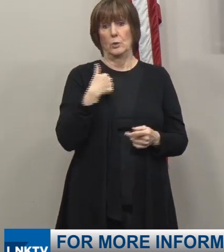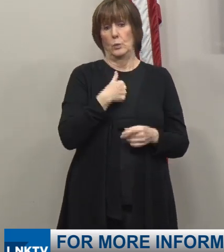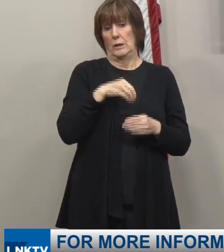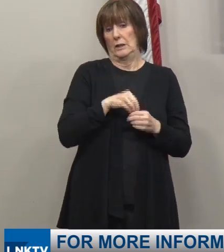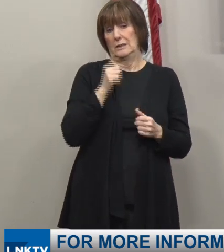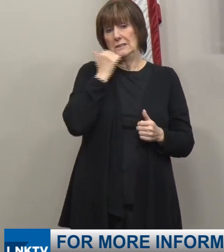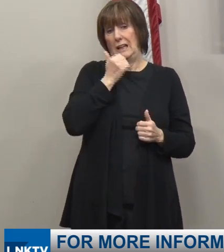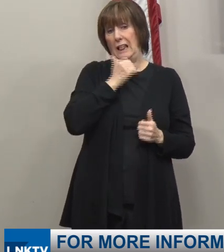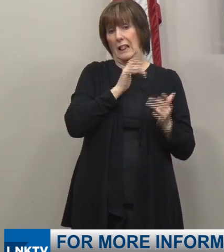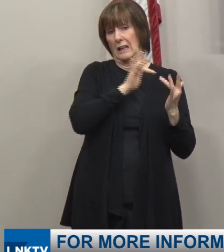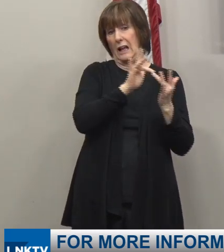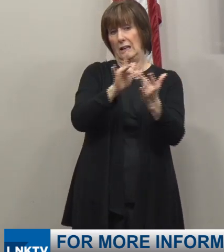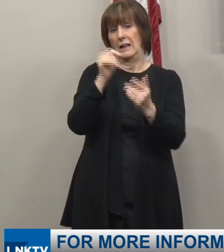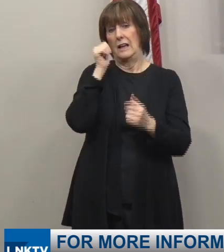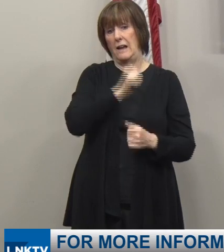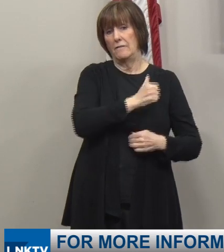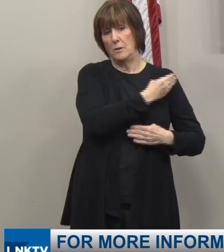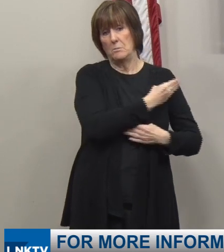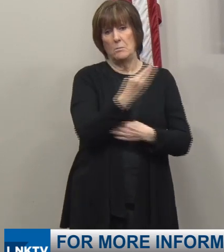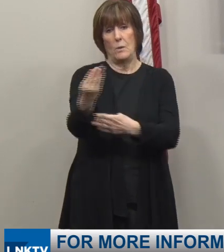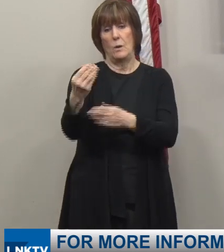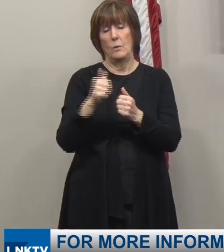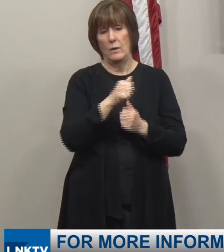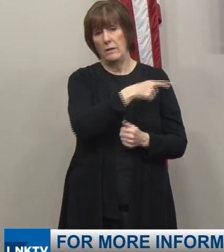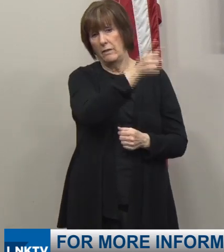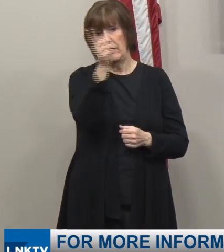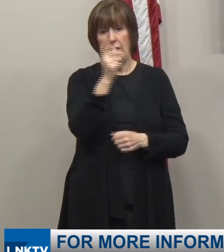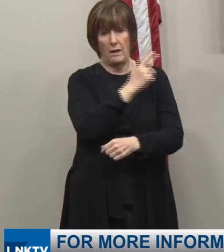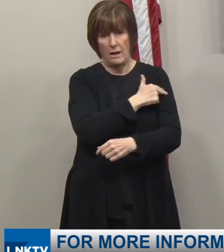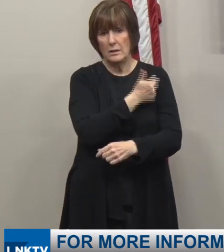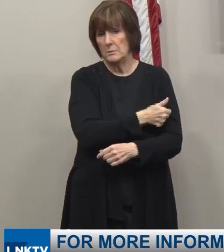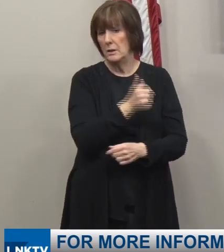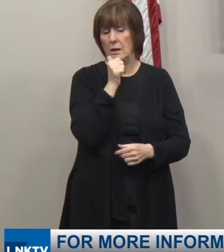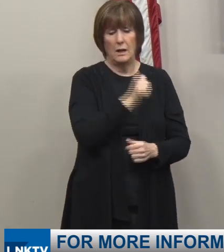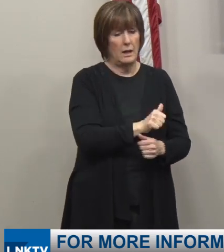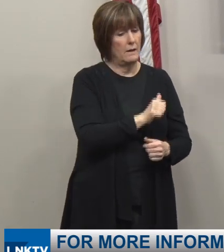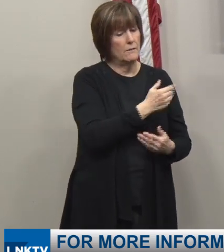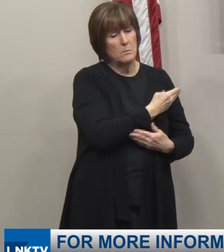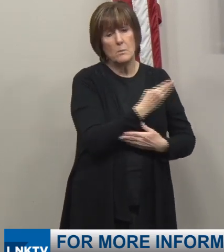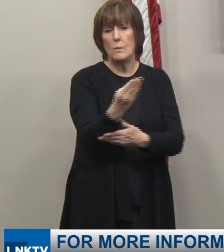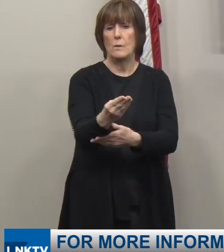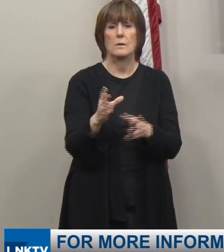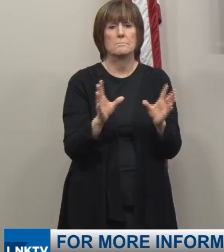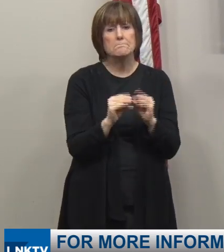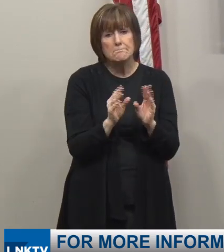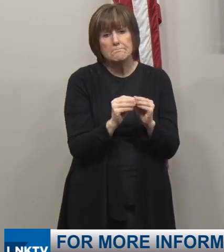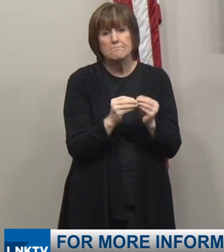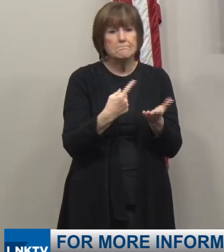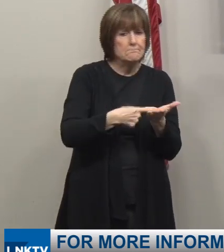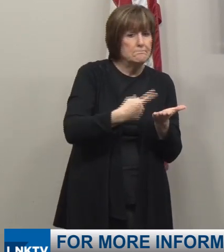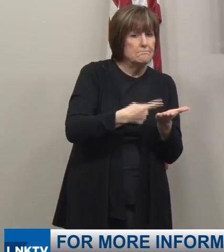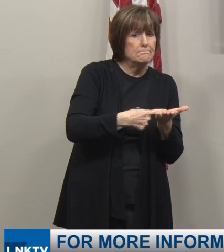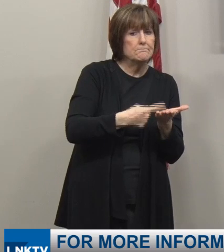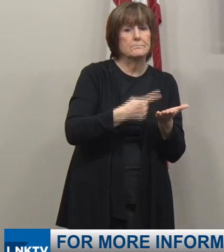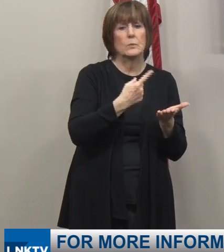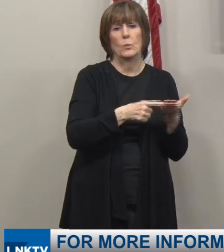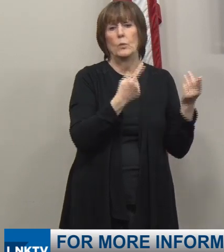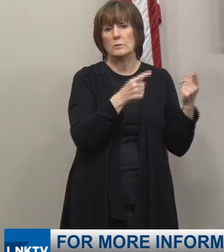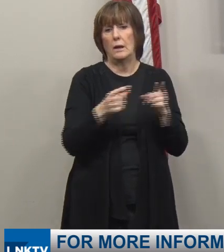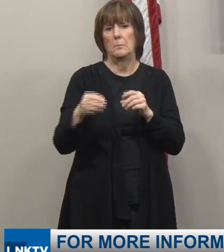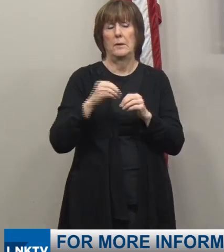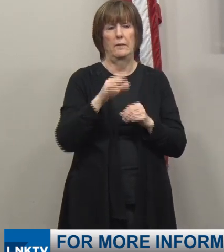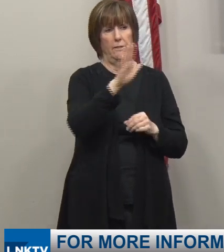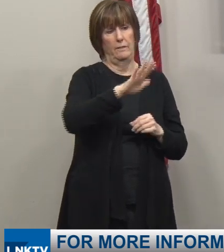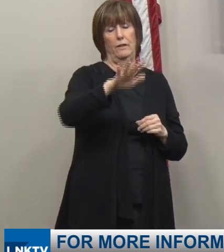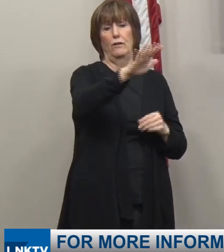daily contact every morning with our hospitals. We meet every morning and discuss what's happening in the